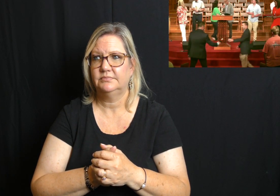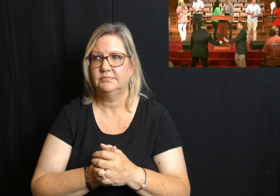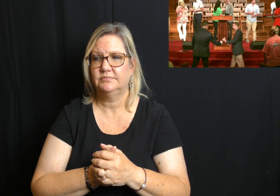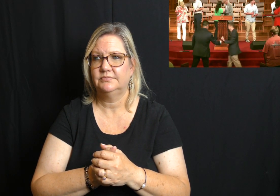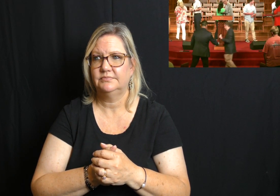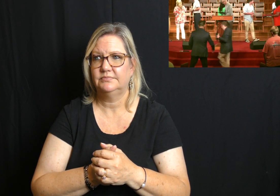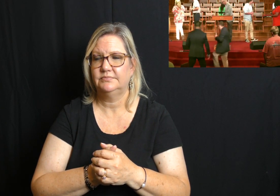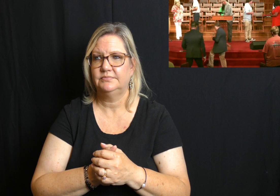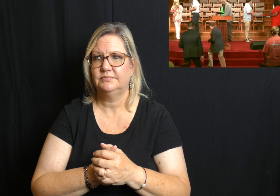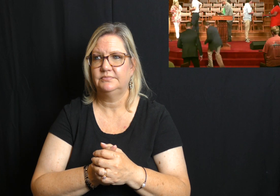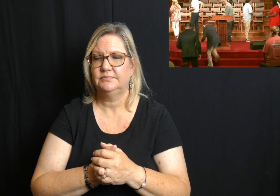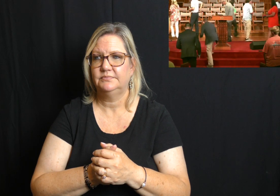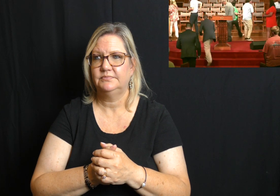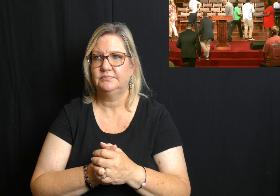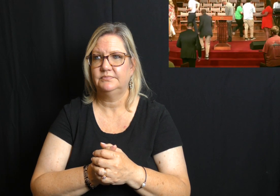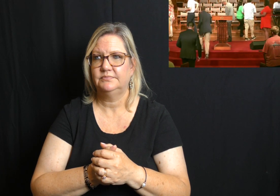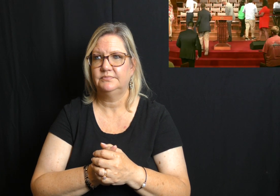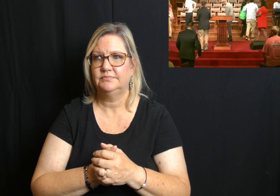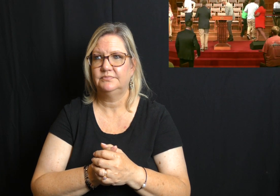Thanks so much.